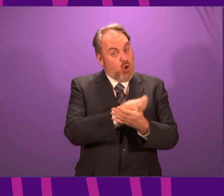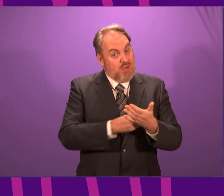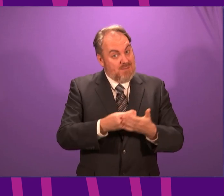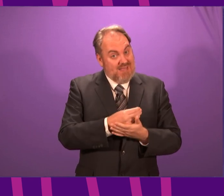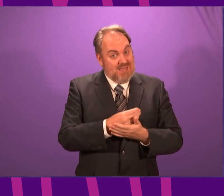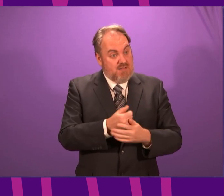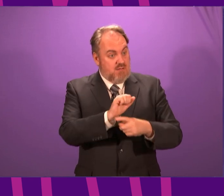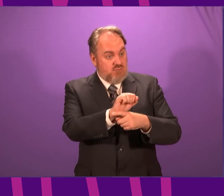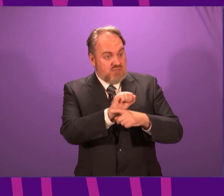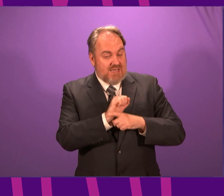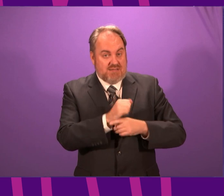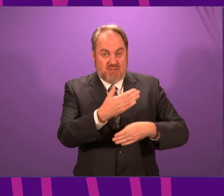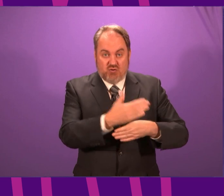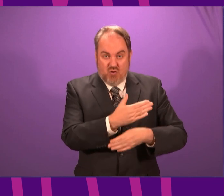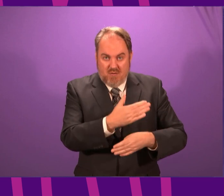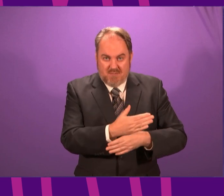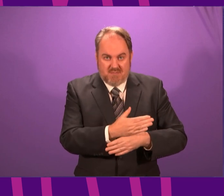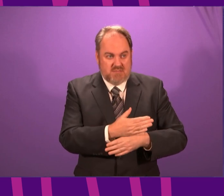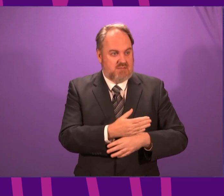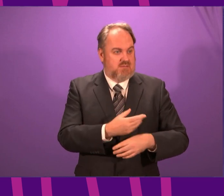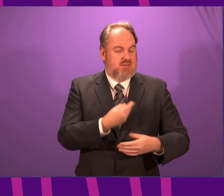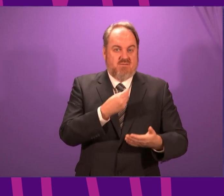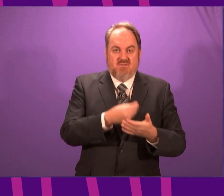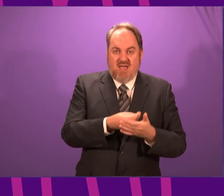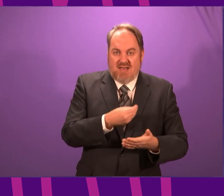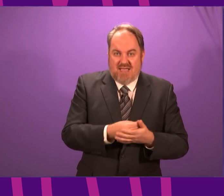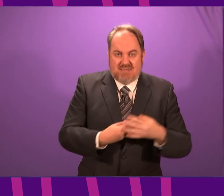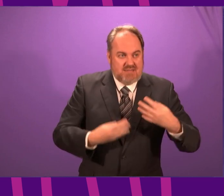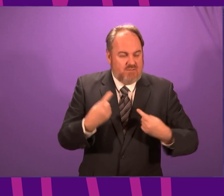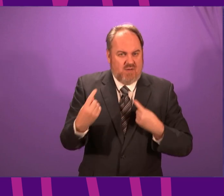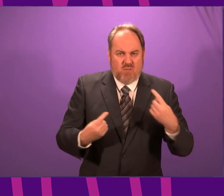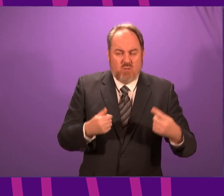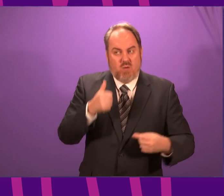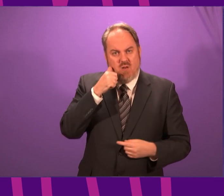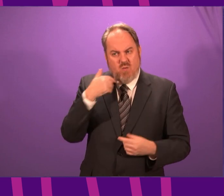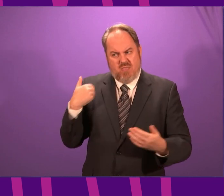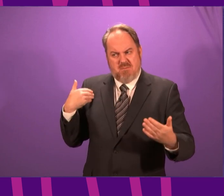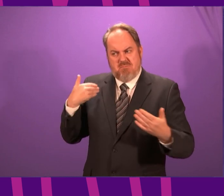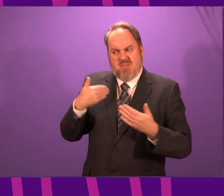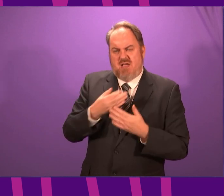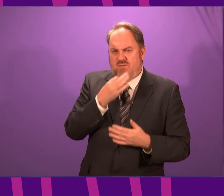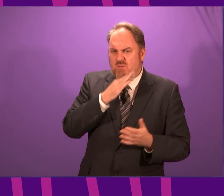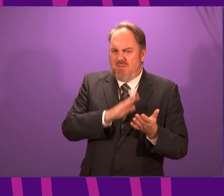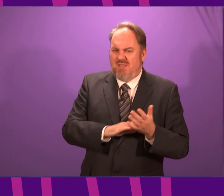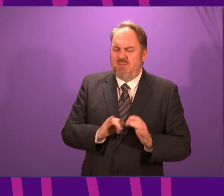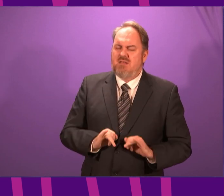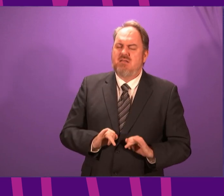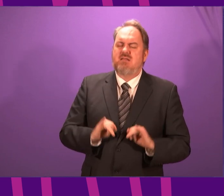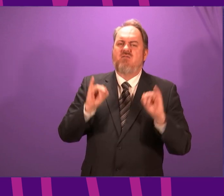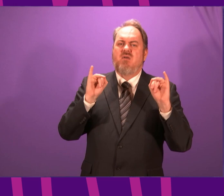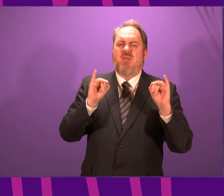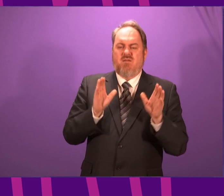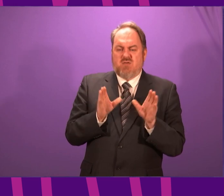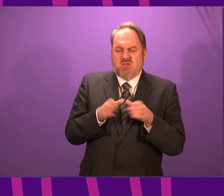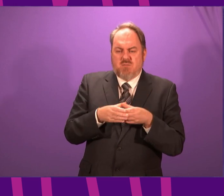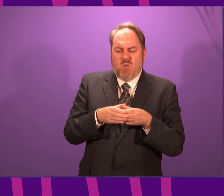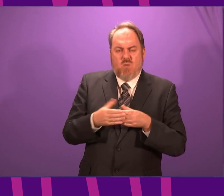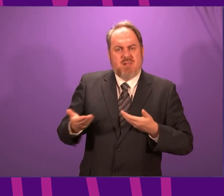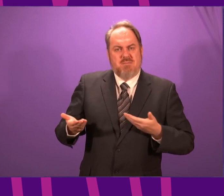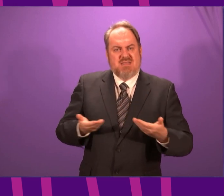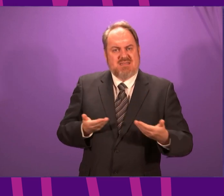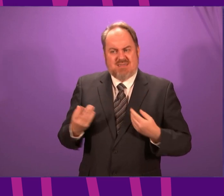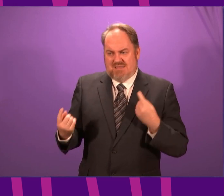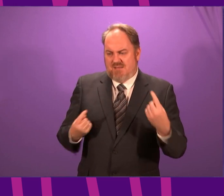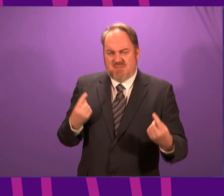and standards of living. The past 6 months have been horrendous for small businesses across Scotland, probably the hardest they have